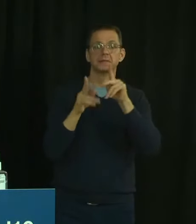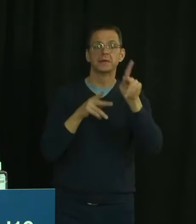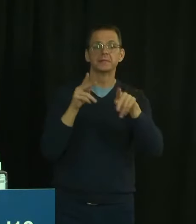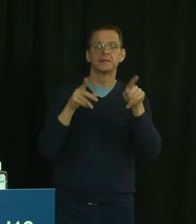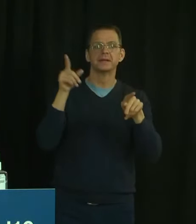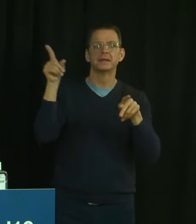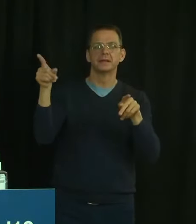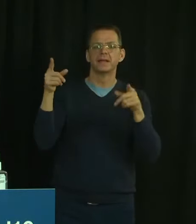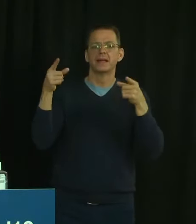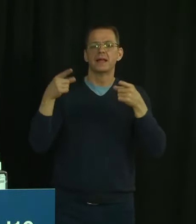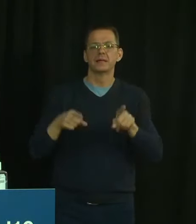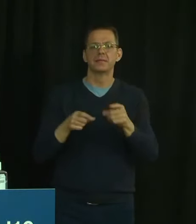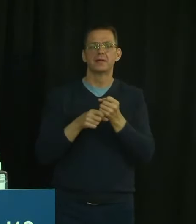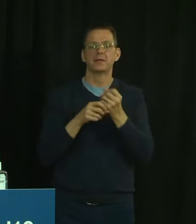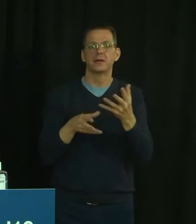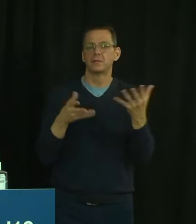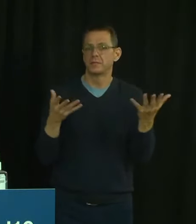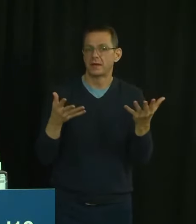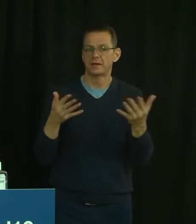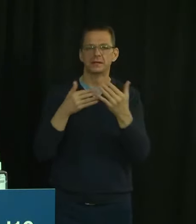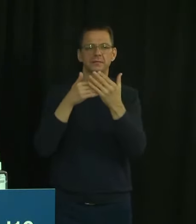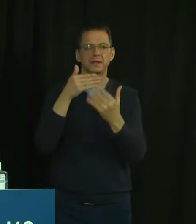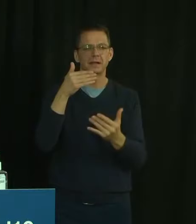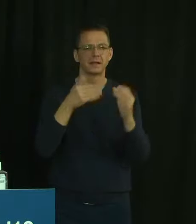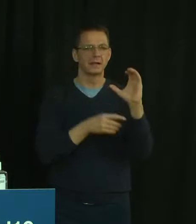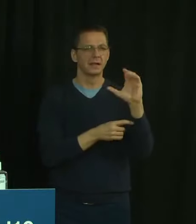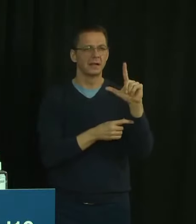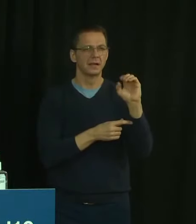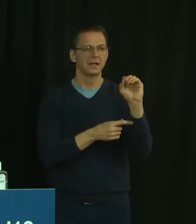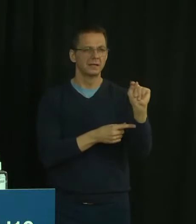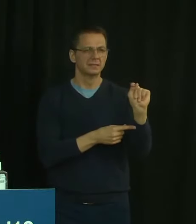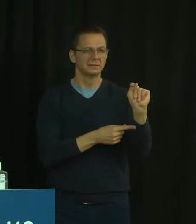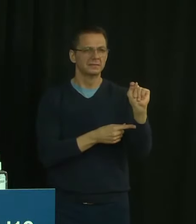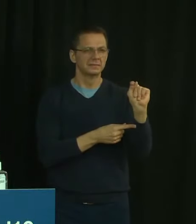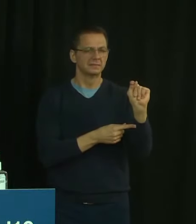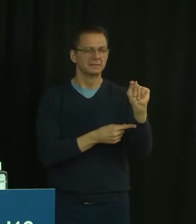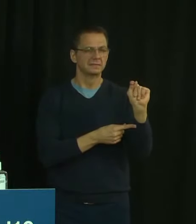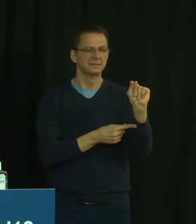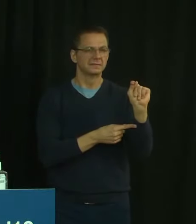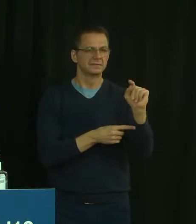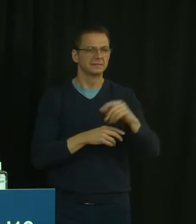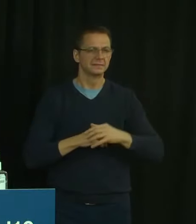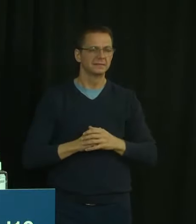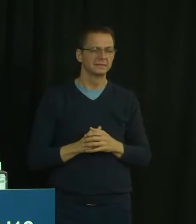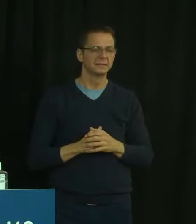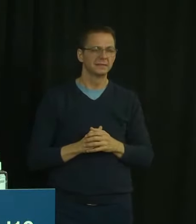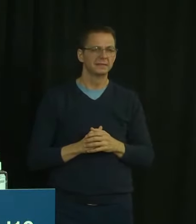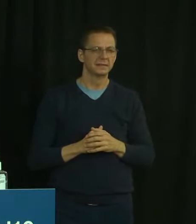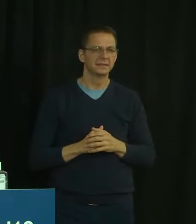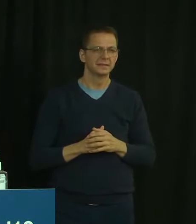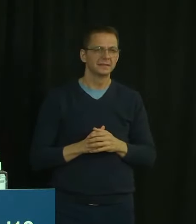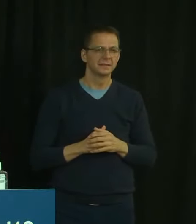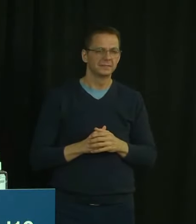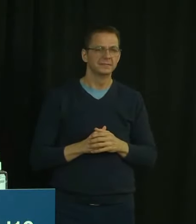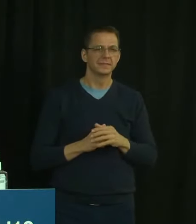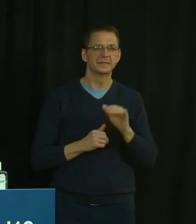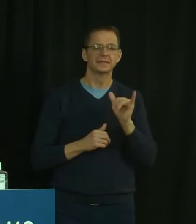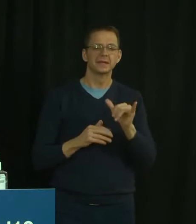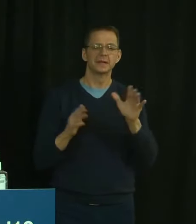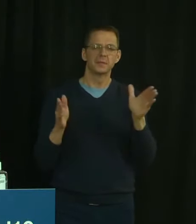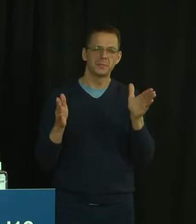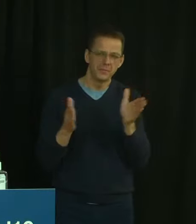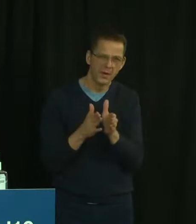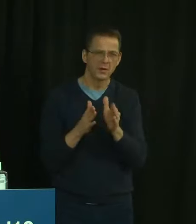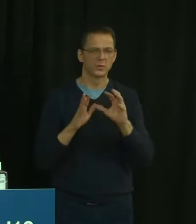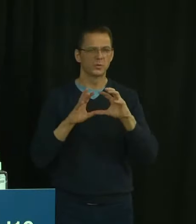clots for those who receive AstraZeneca, in a very small number of people who received the vaccine, a blood clot in the brain